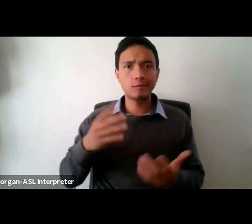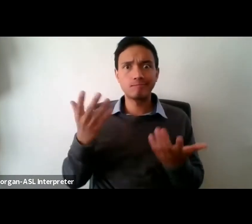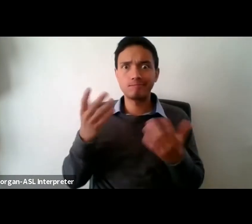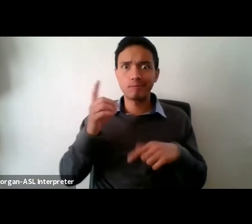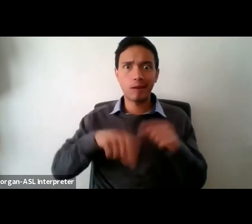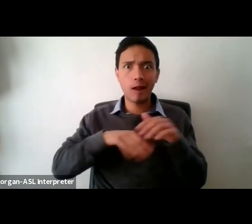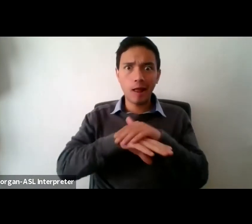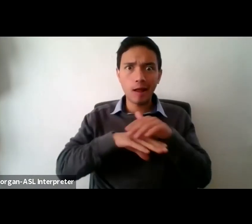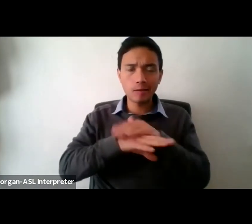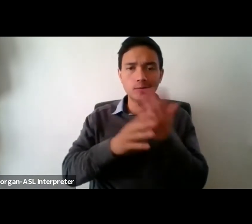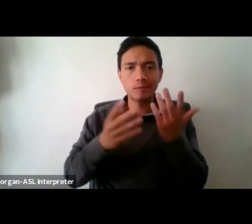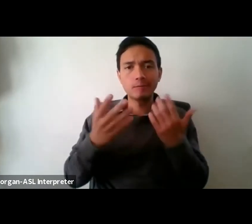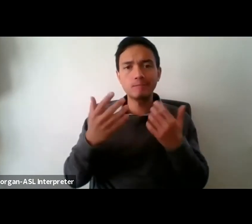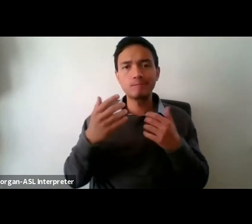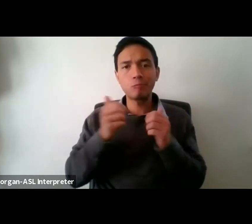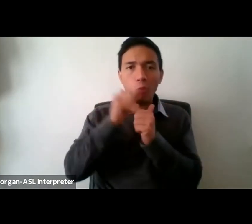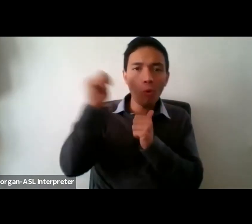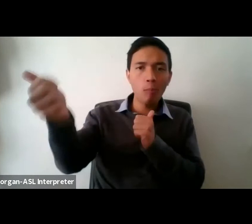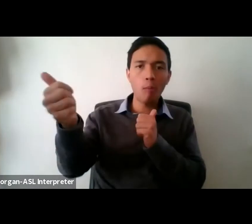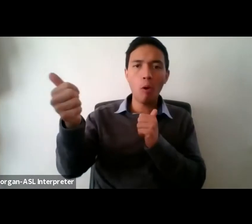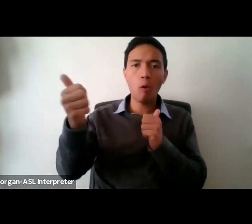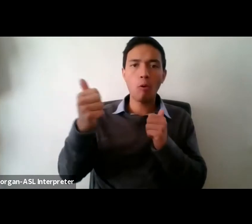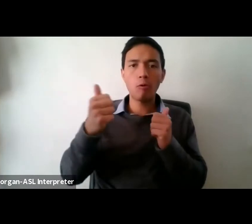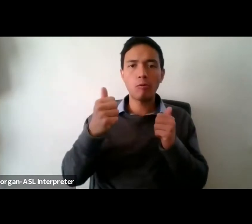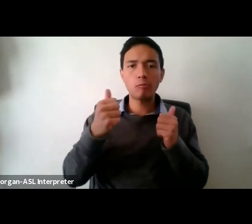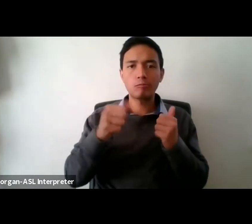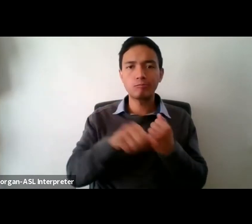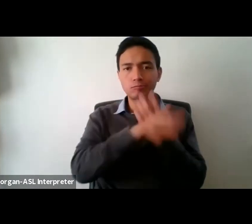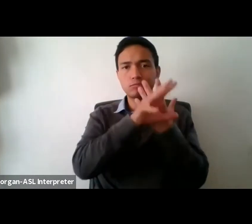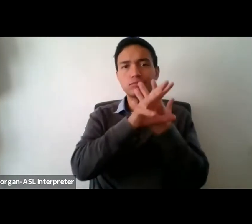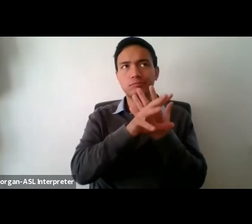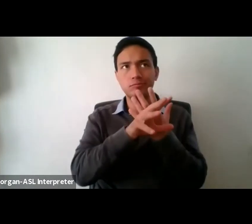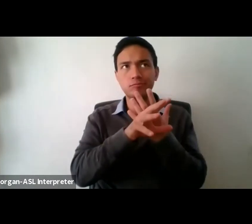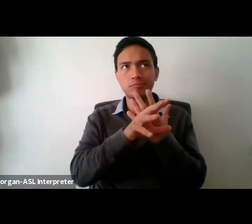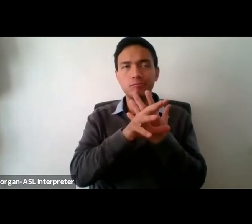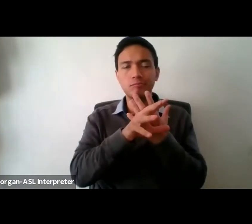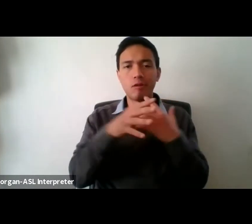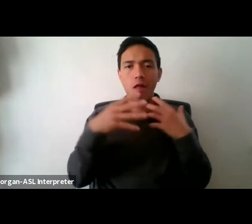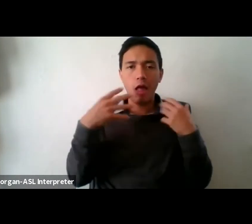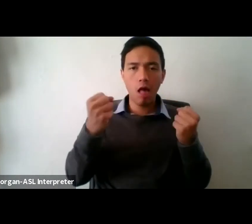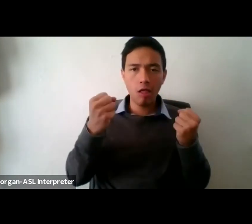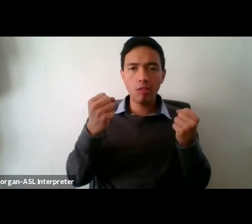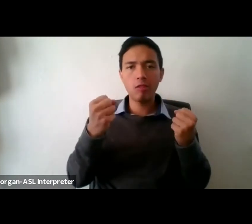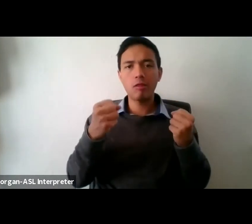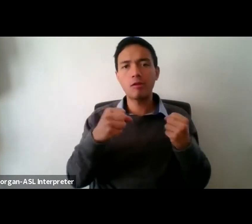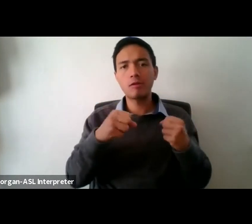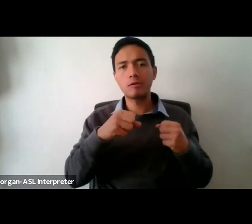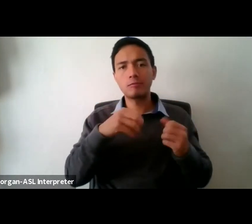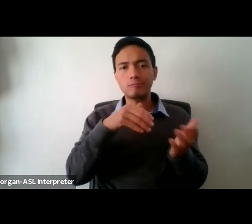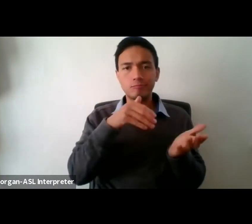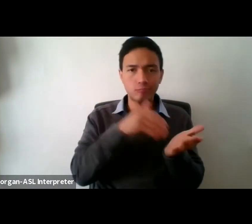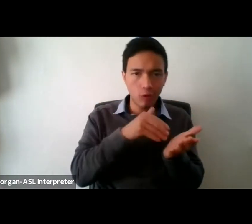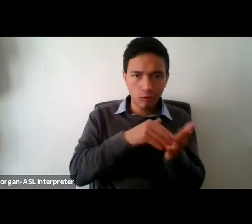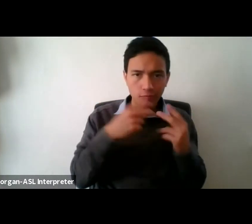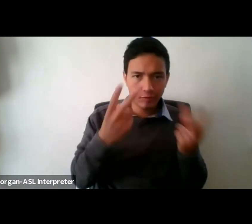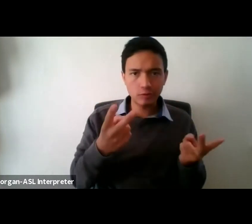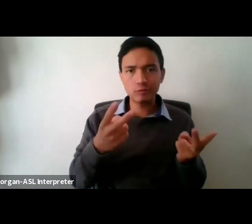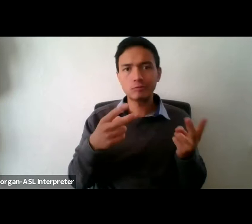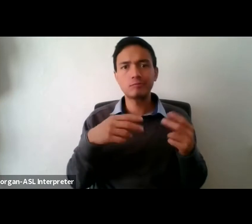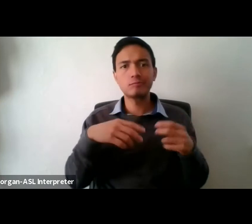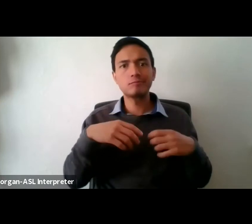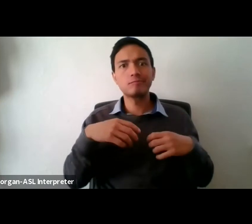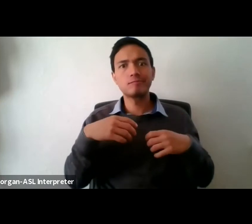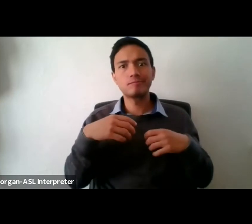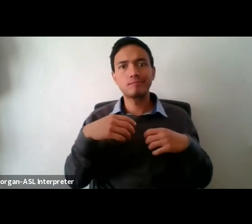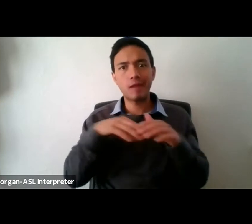and telemedicine. And they face shortened working lives and are also more